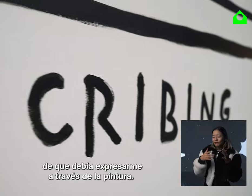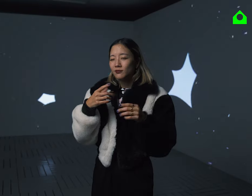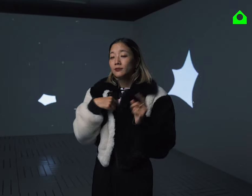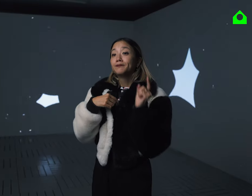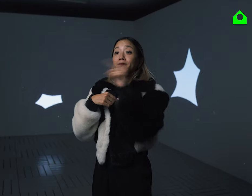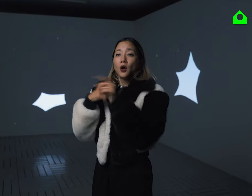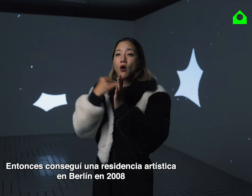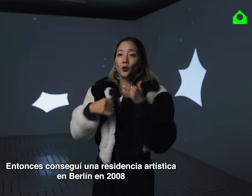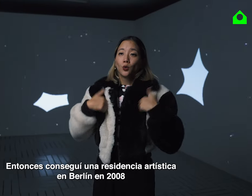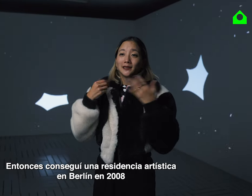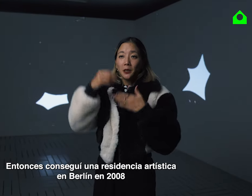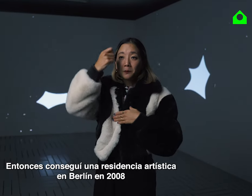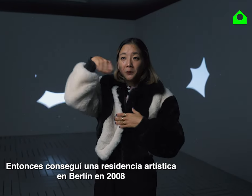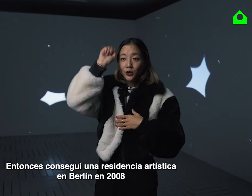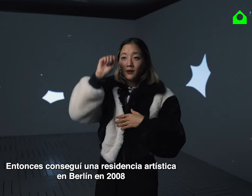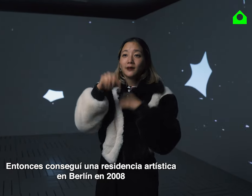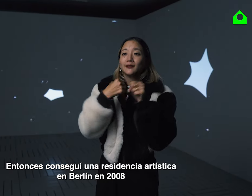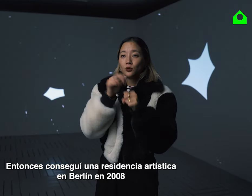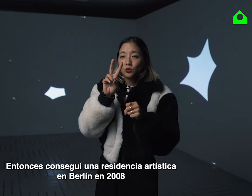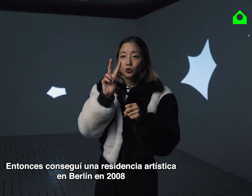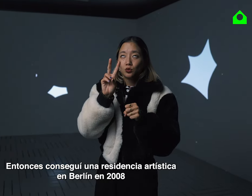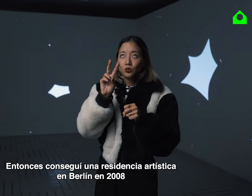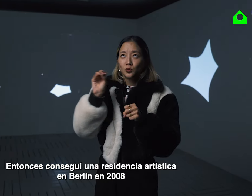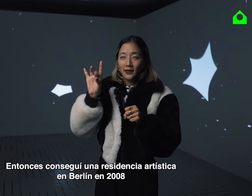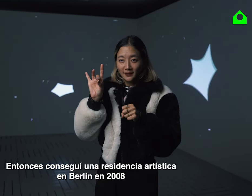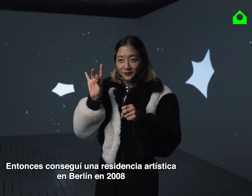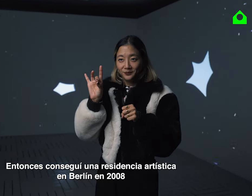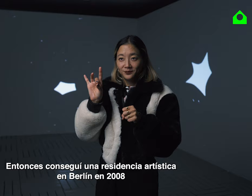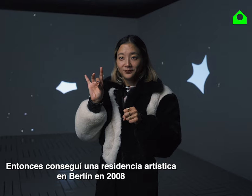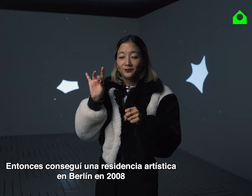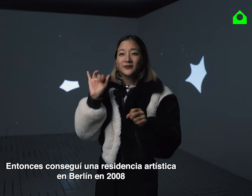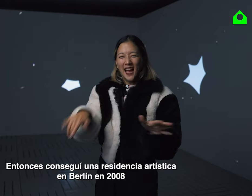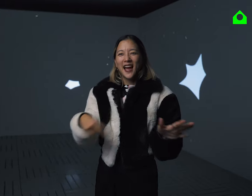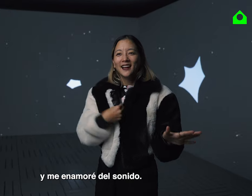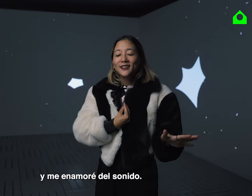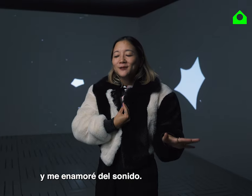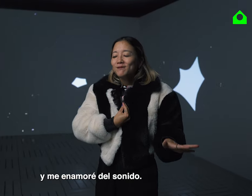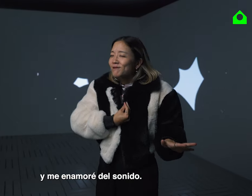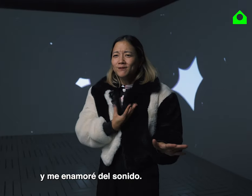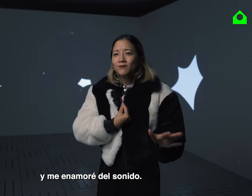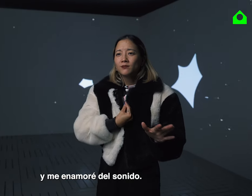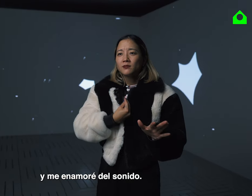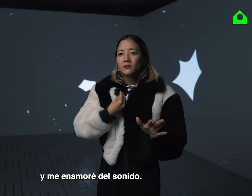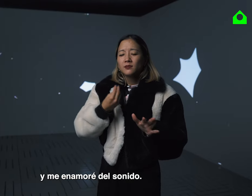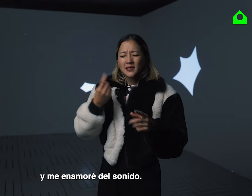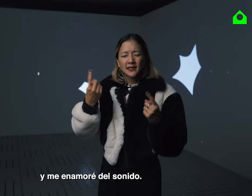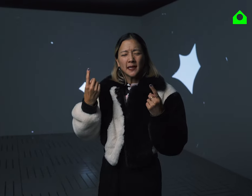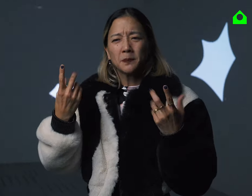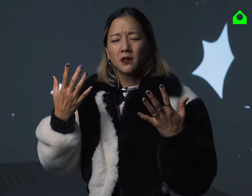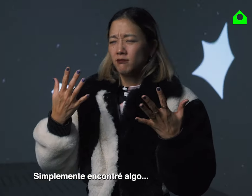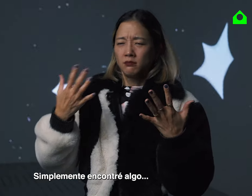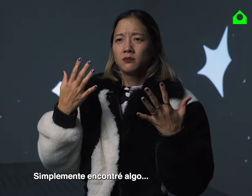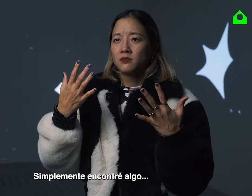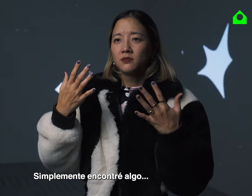paint. Then I found myself doing an art residency in Berlin in 2008, and I fell in love with sound.